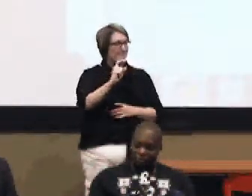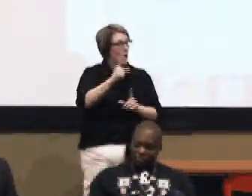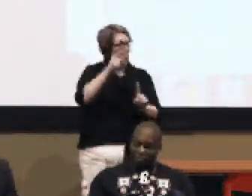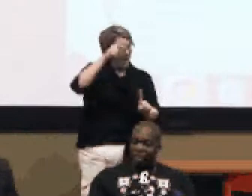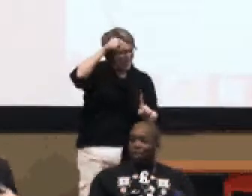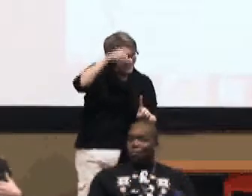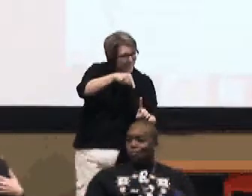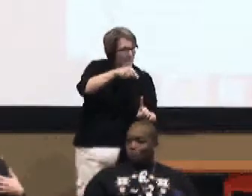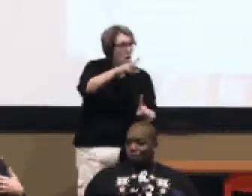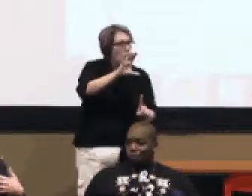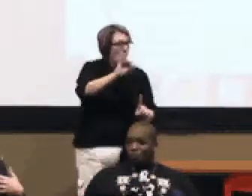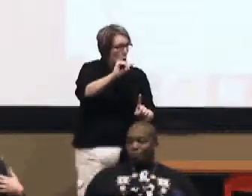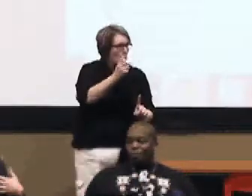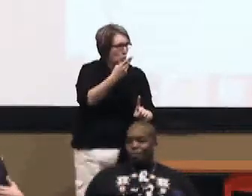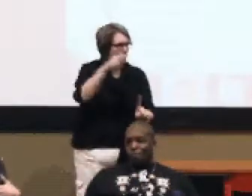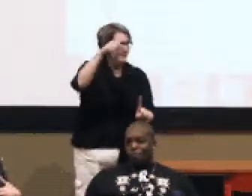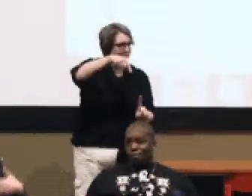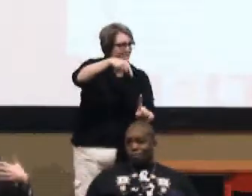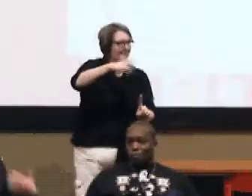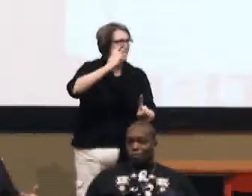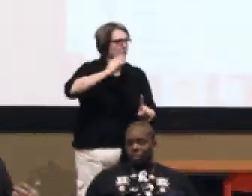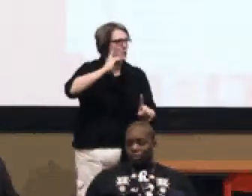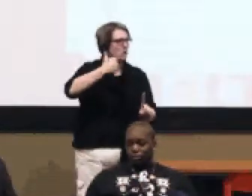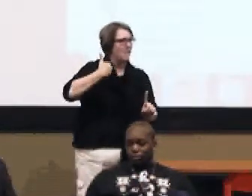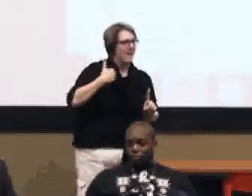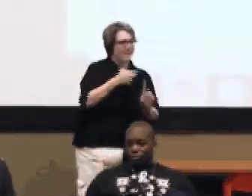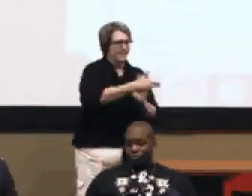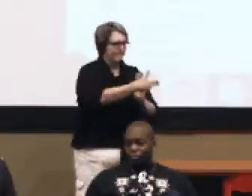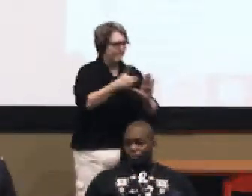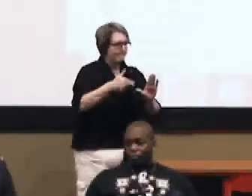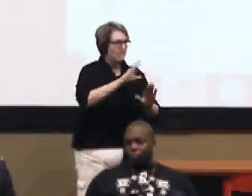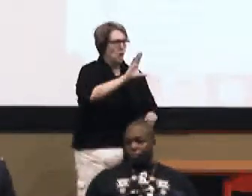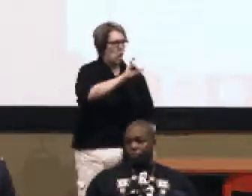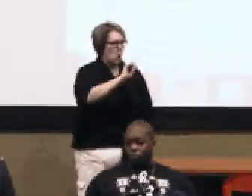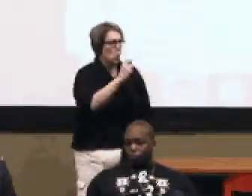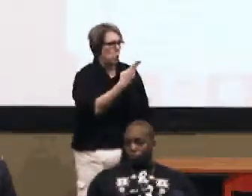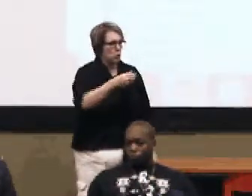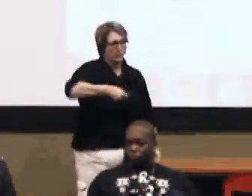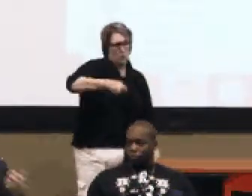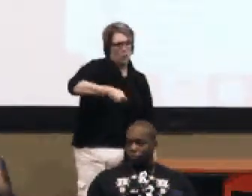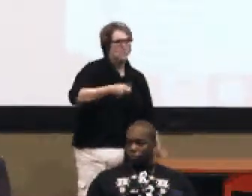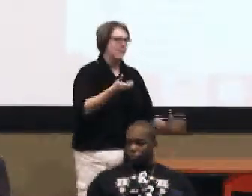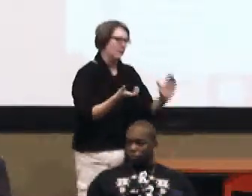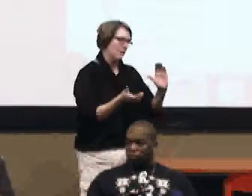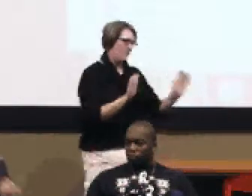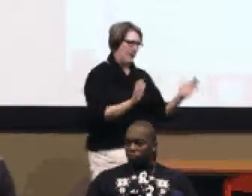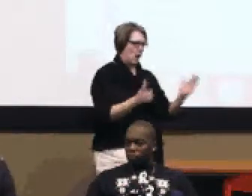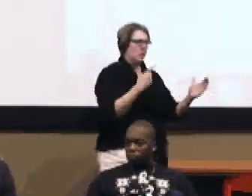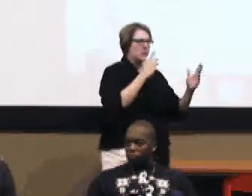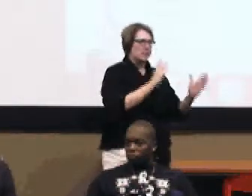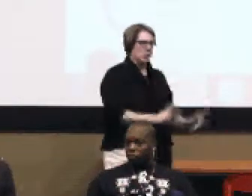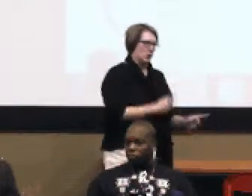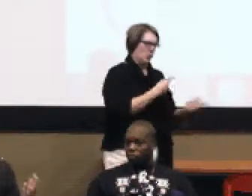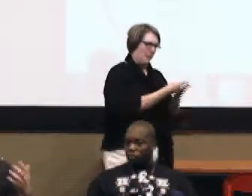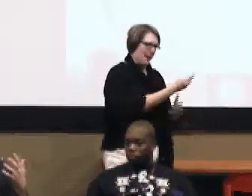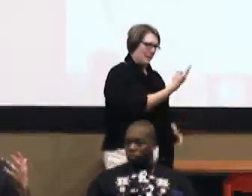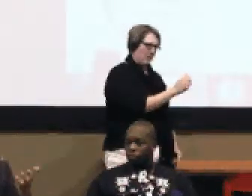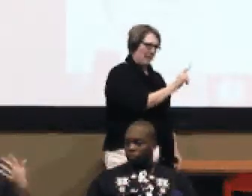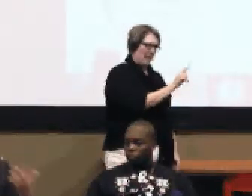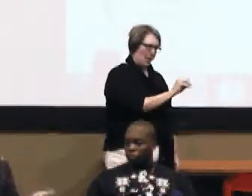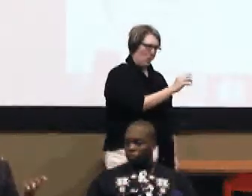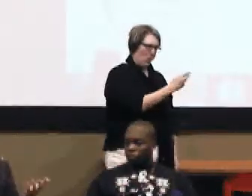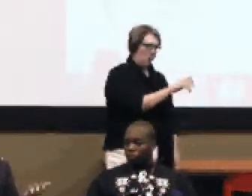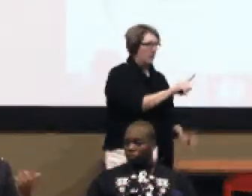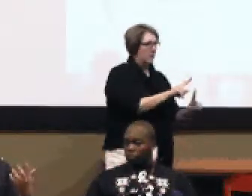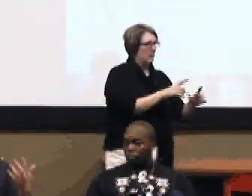I think it's a lot about the experience of having a Coach purse versus somebody who buys from Hello Holiday. And by the way, not